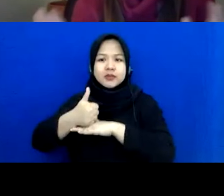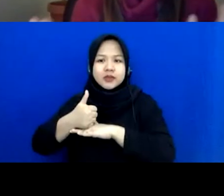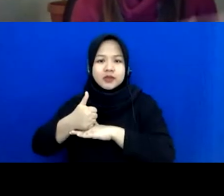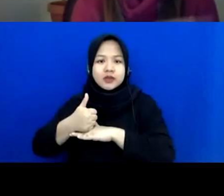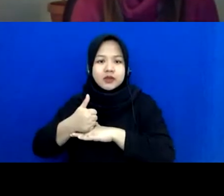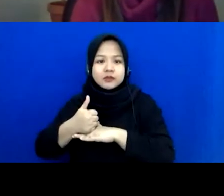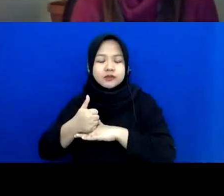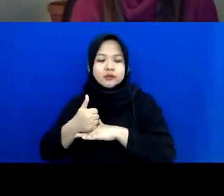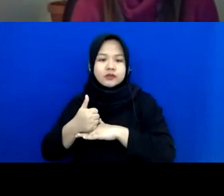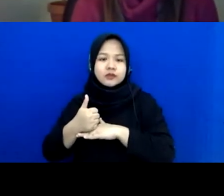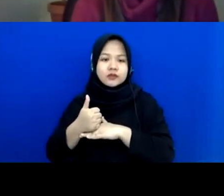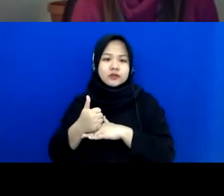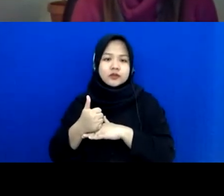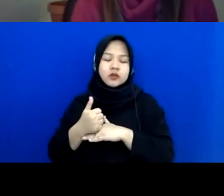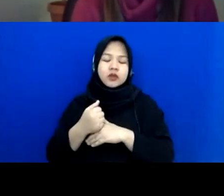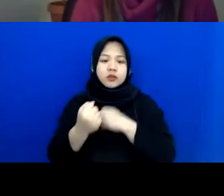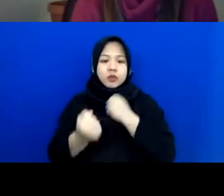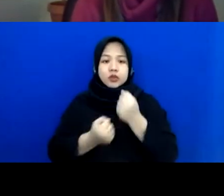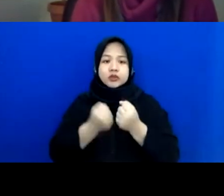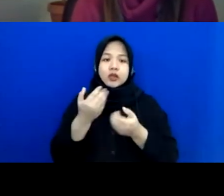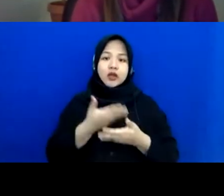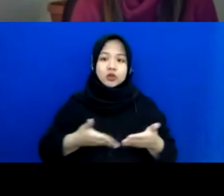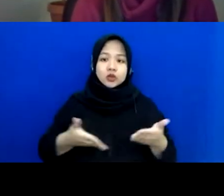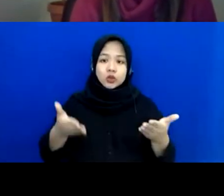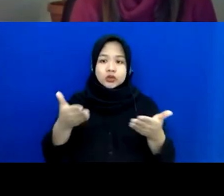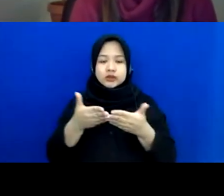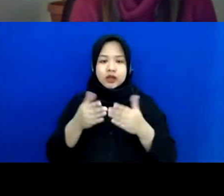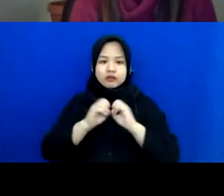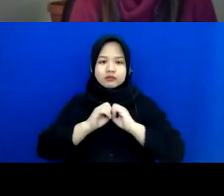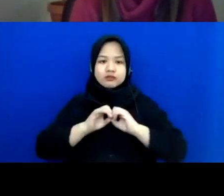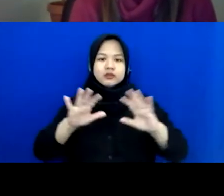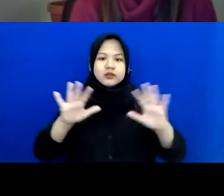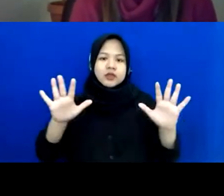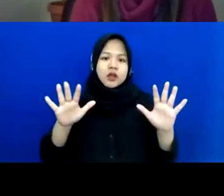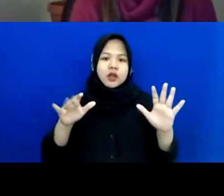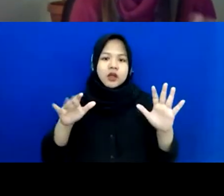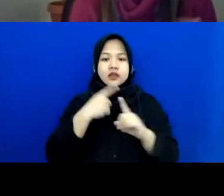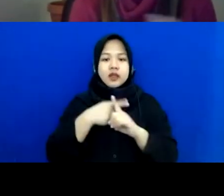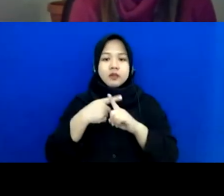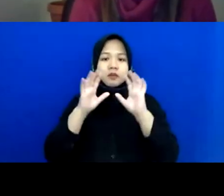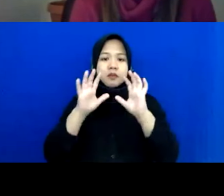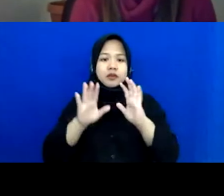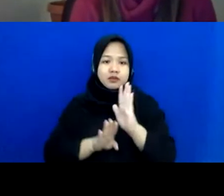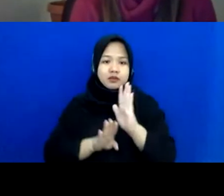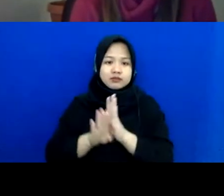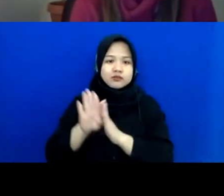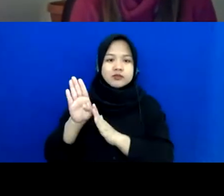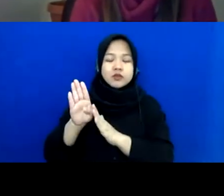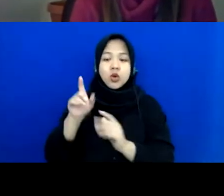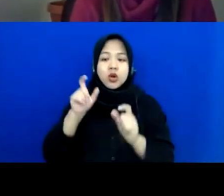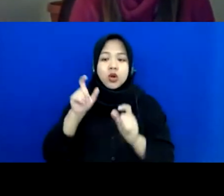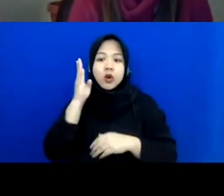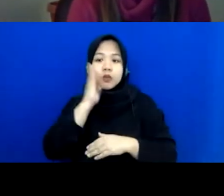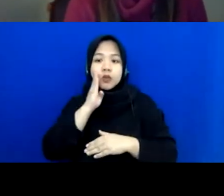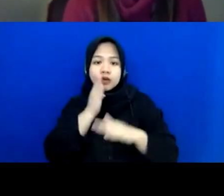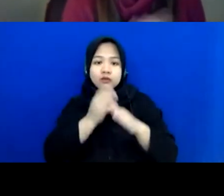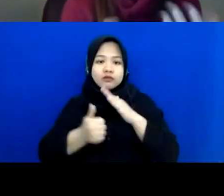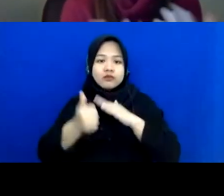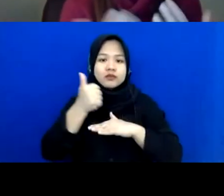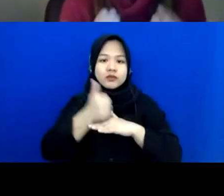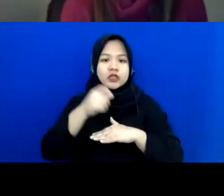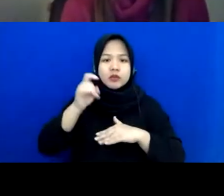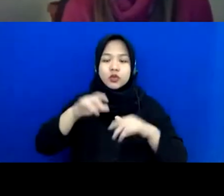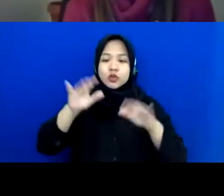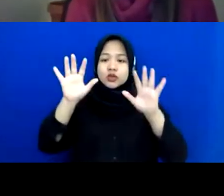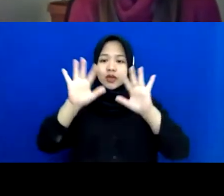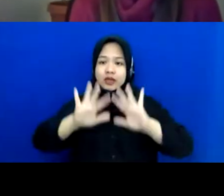in entrepreneurship worldwide have shown the growing emergence of young leaders, which is true in the ASEAN region as well. And